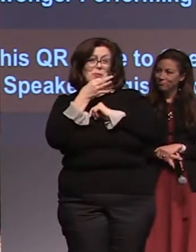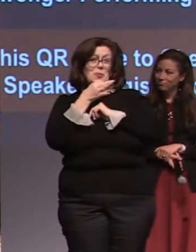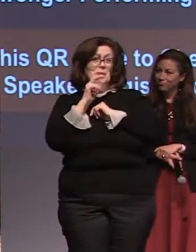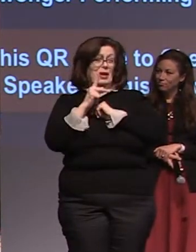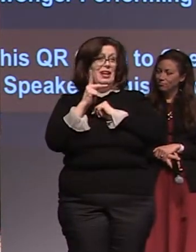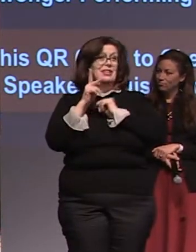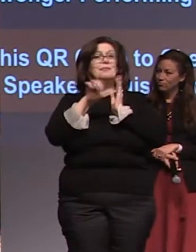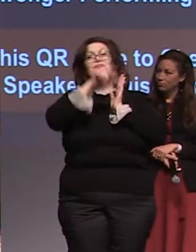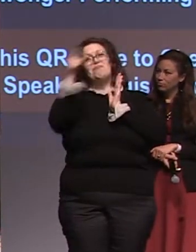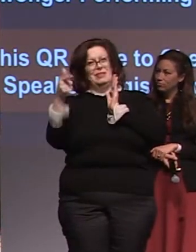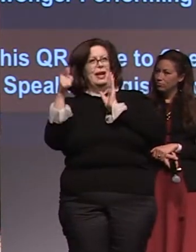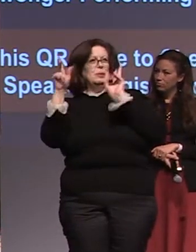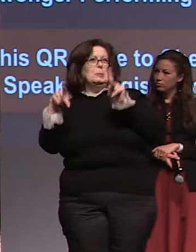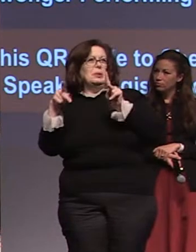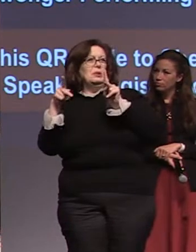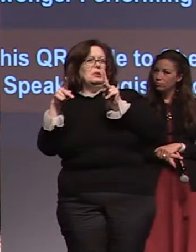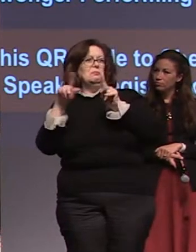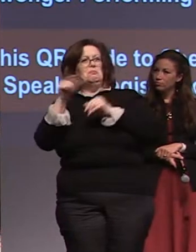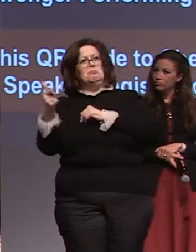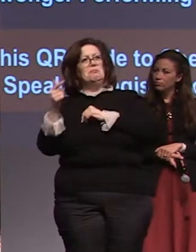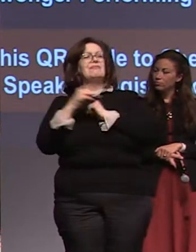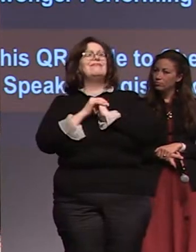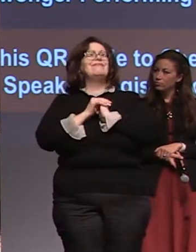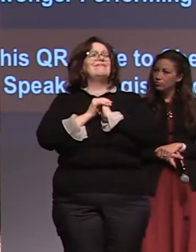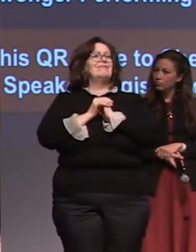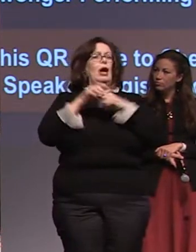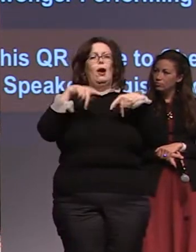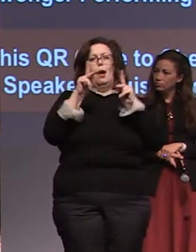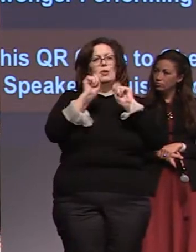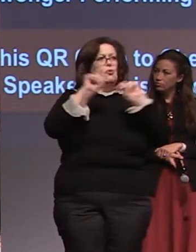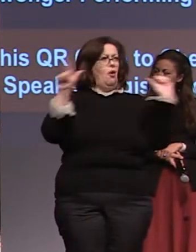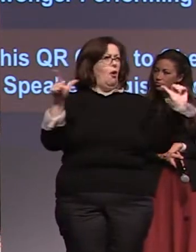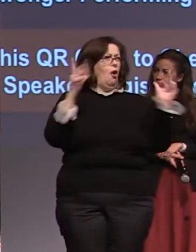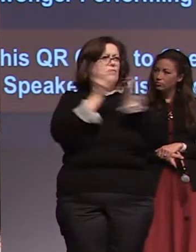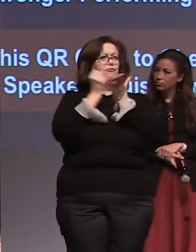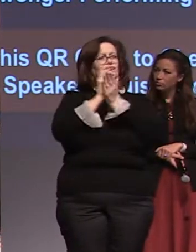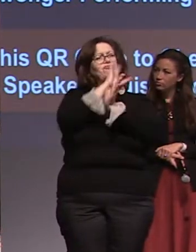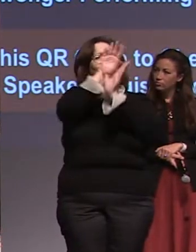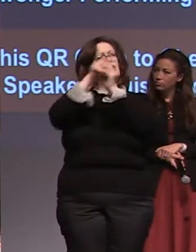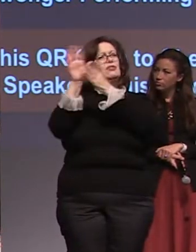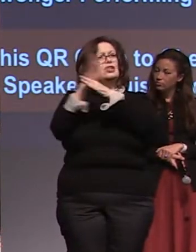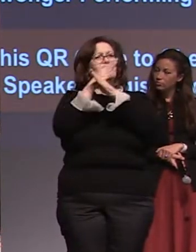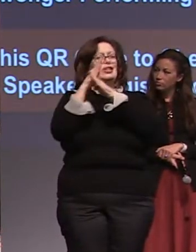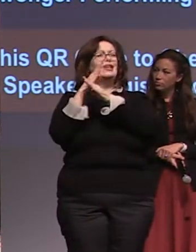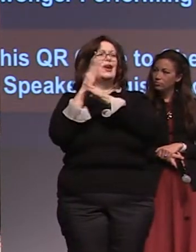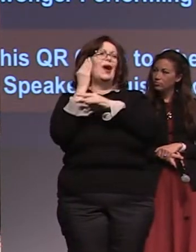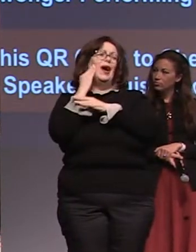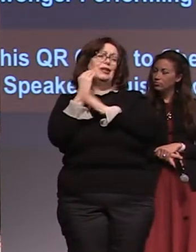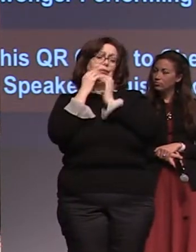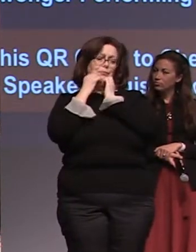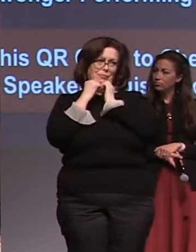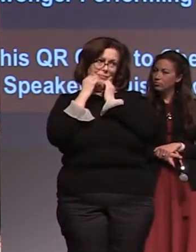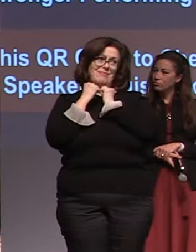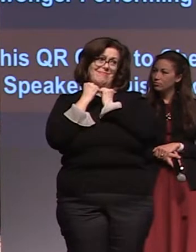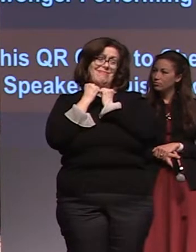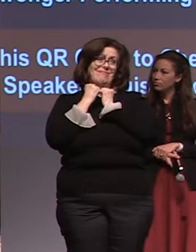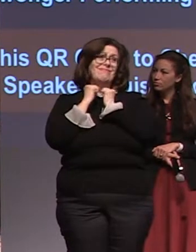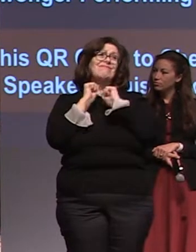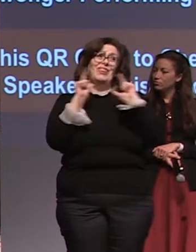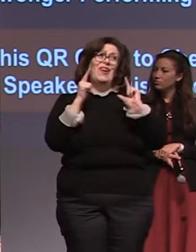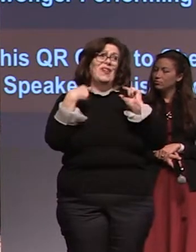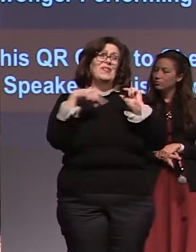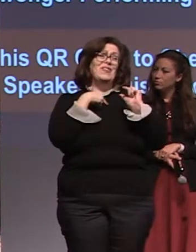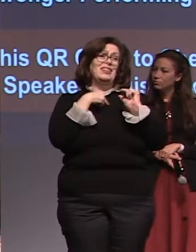to the next speaker. So really want to make an opportunity for everyone to share. I know that this is very near and dear to all of our hearts. I want to